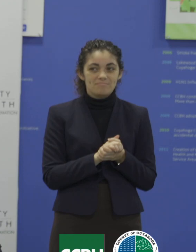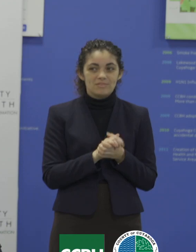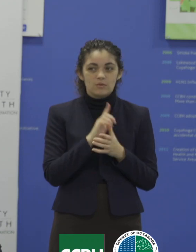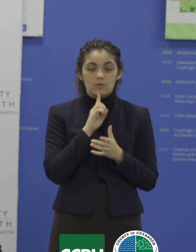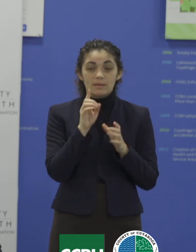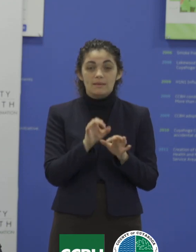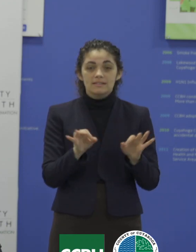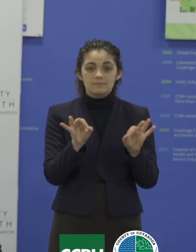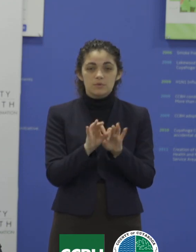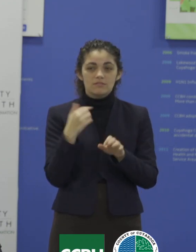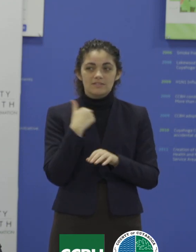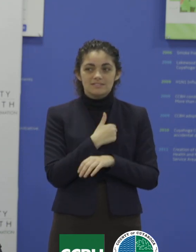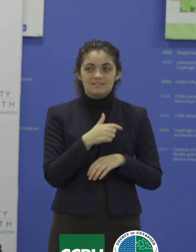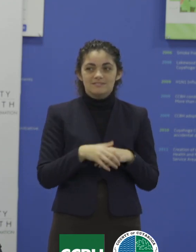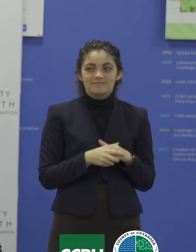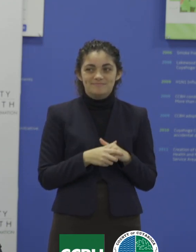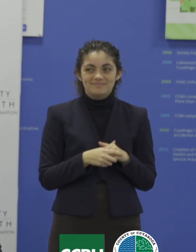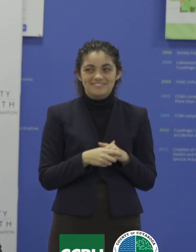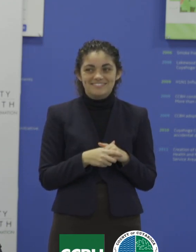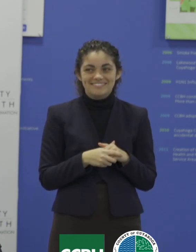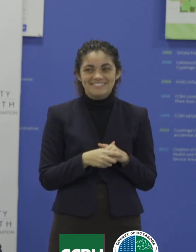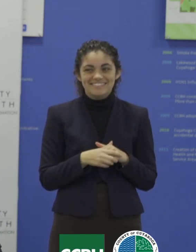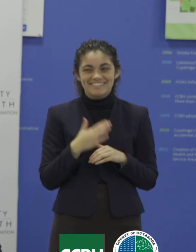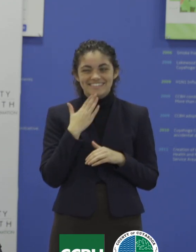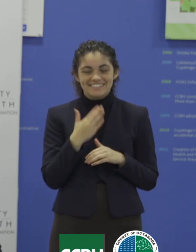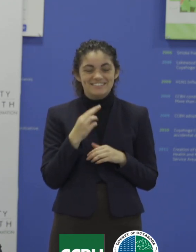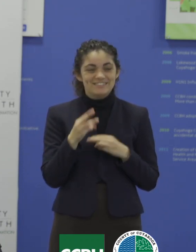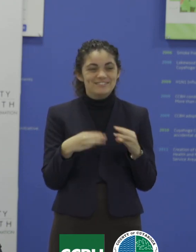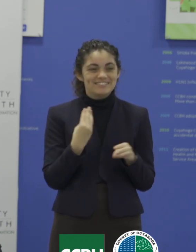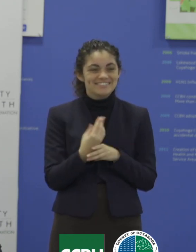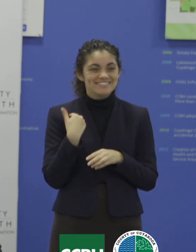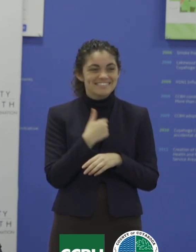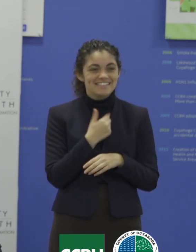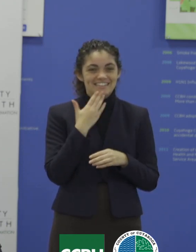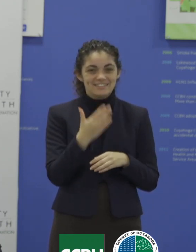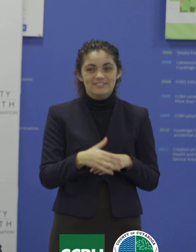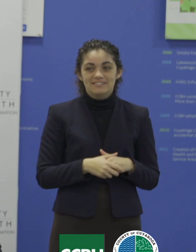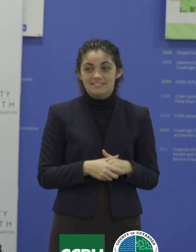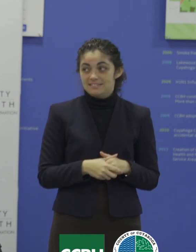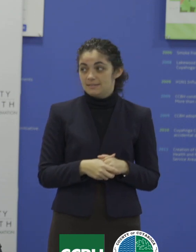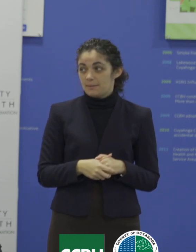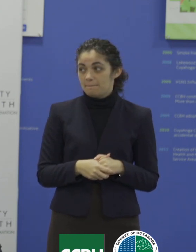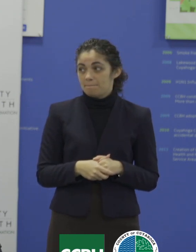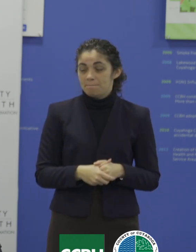it means a lot, and we think the world of you. So thank you all very much.